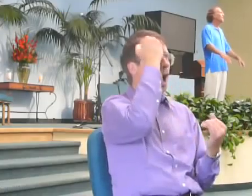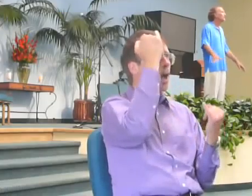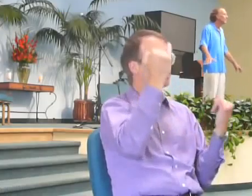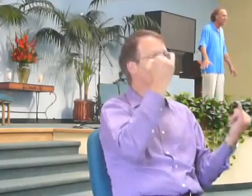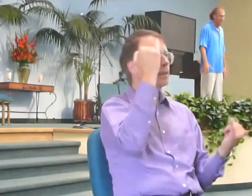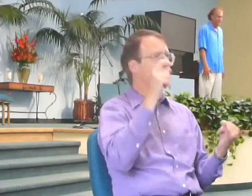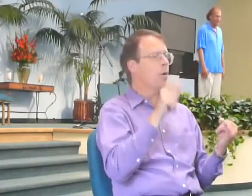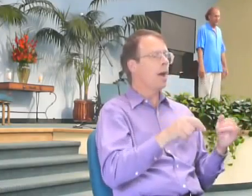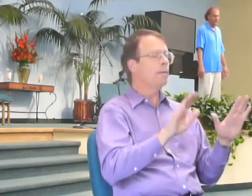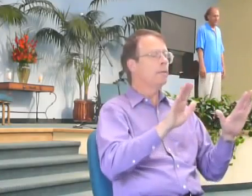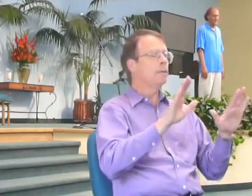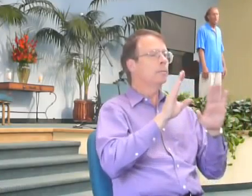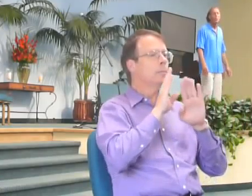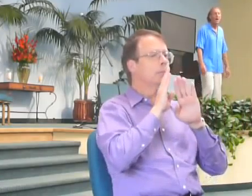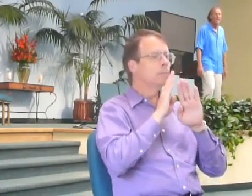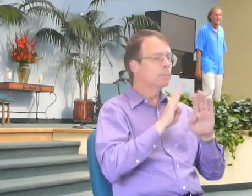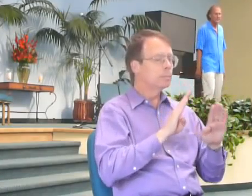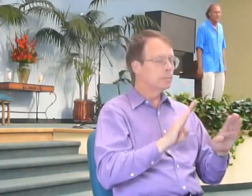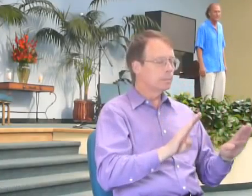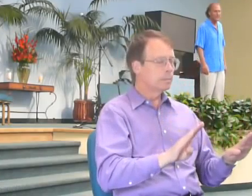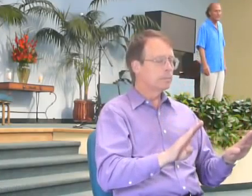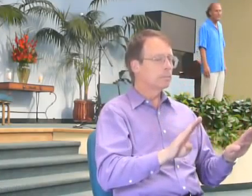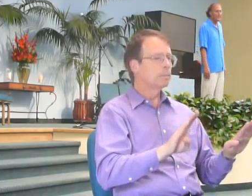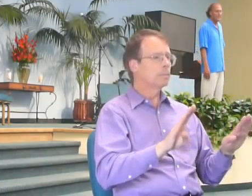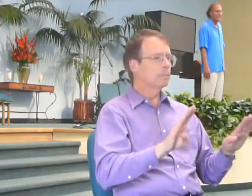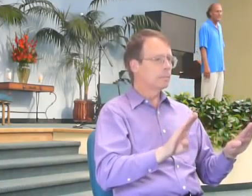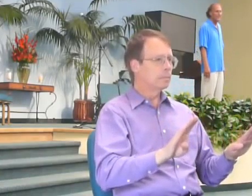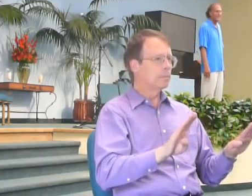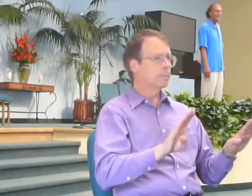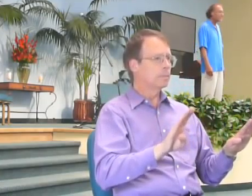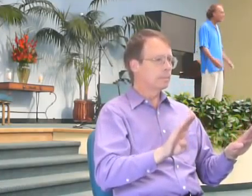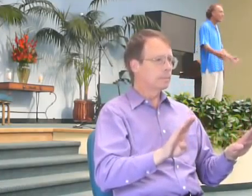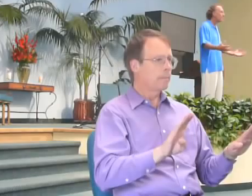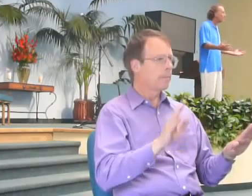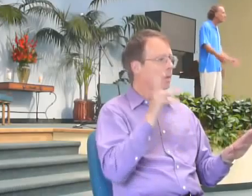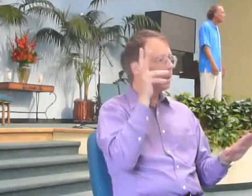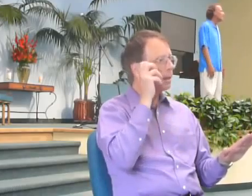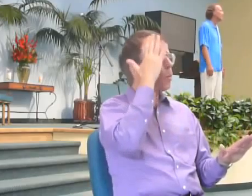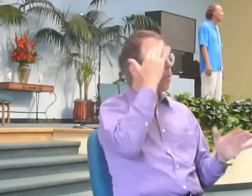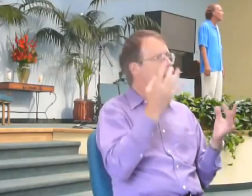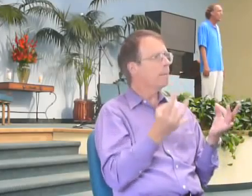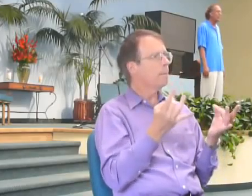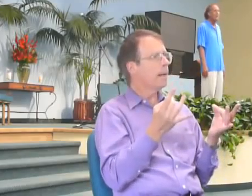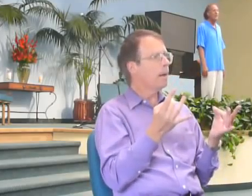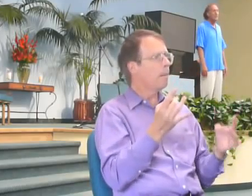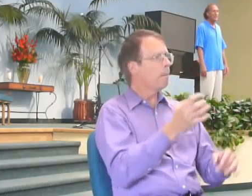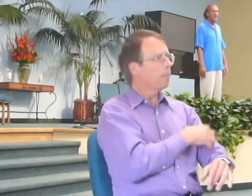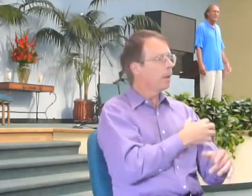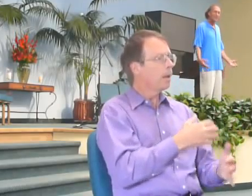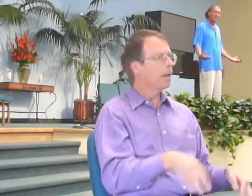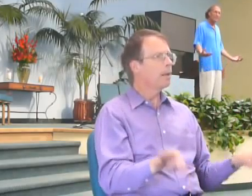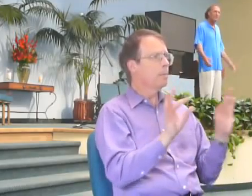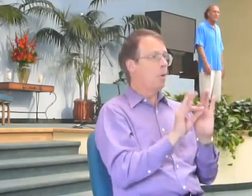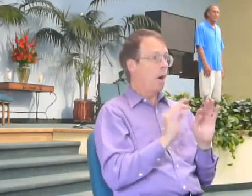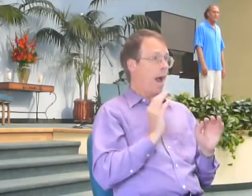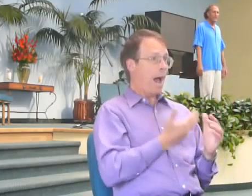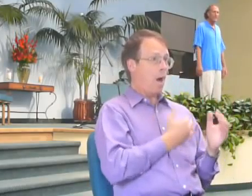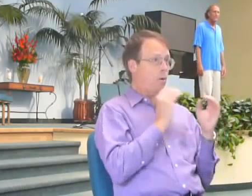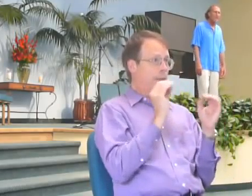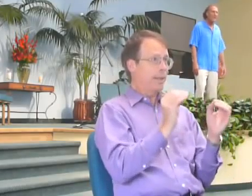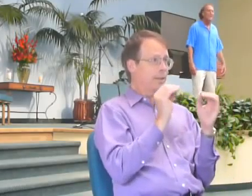with that. So if you're looking for an answer, you want to come up with an invention, you want to come up with a new religion, want to come up with a